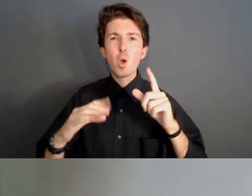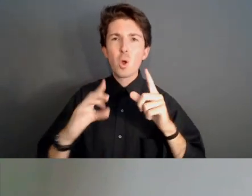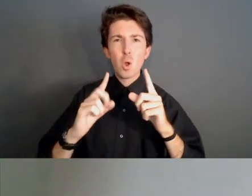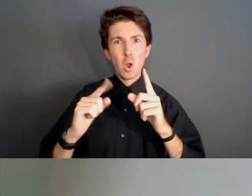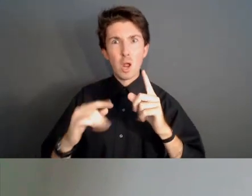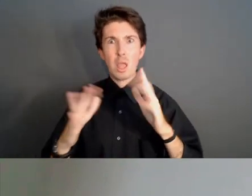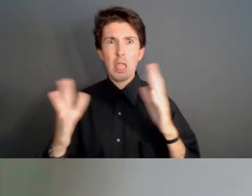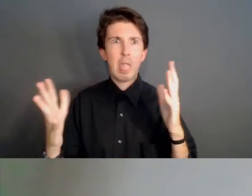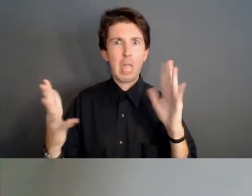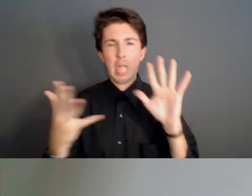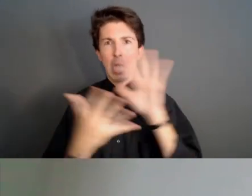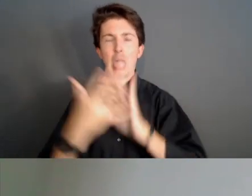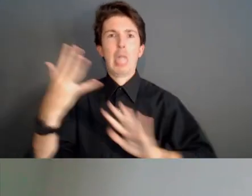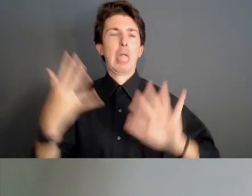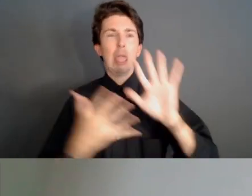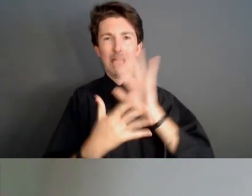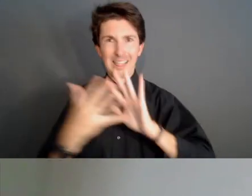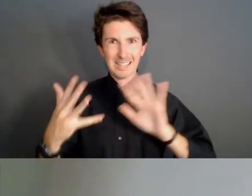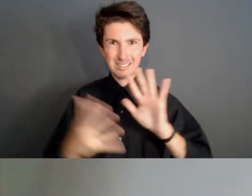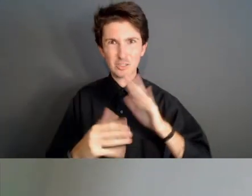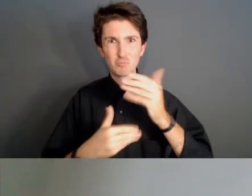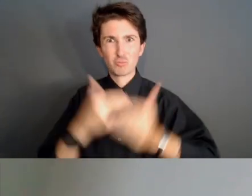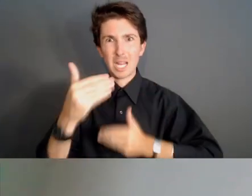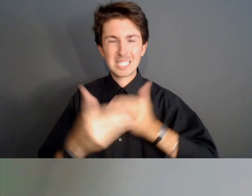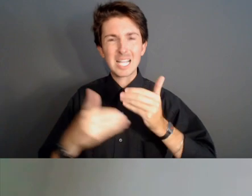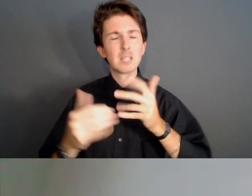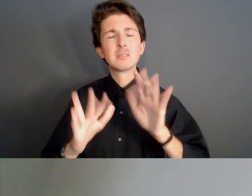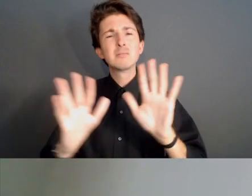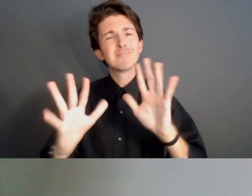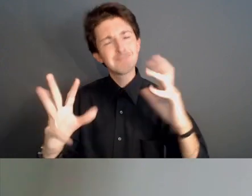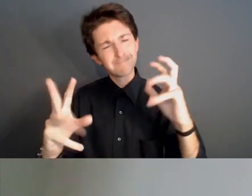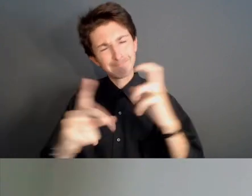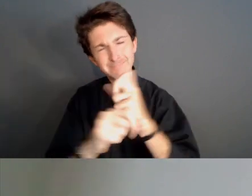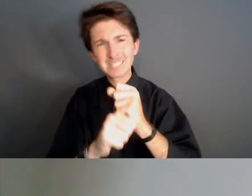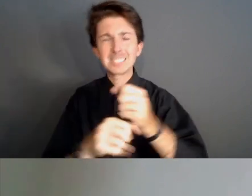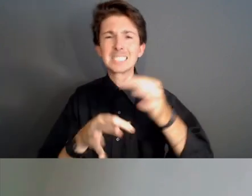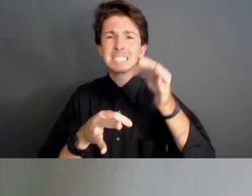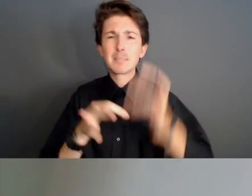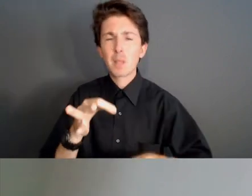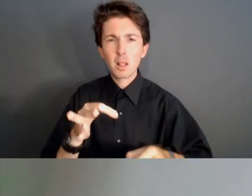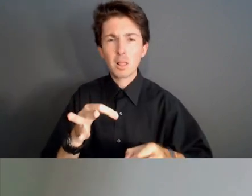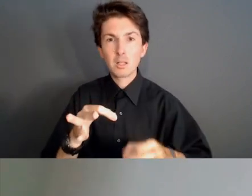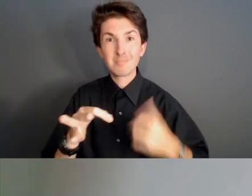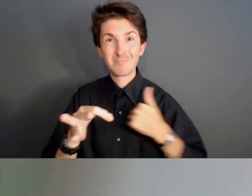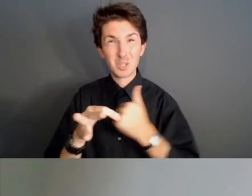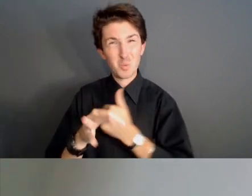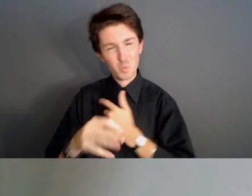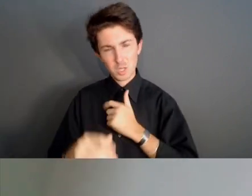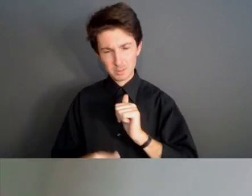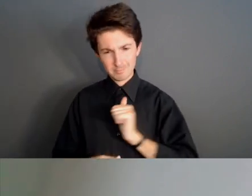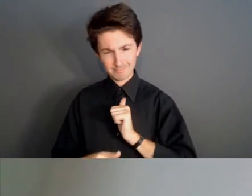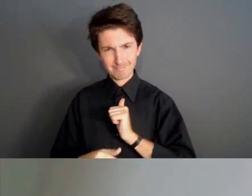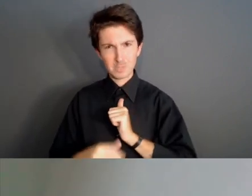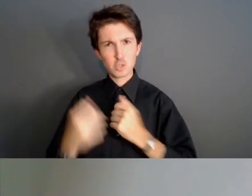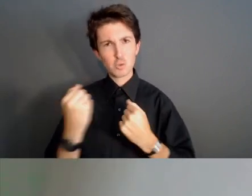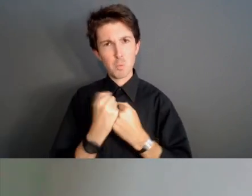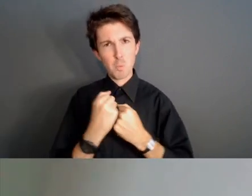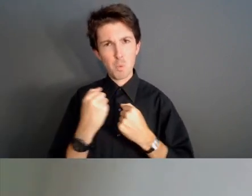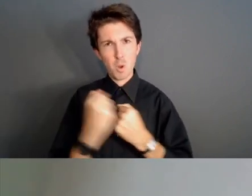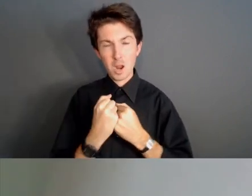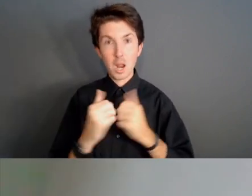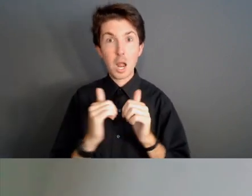In an ideal world, I believe we should be allowed to just keep our benefits until we make enough to truly be self-supporting, at the very